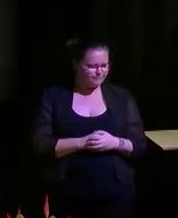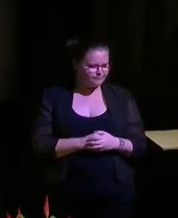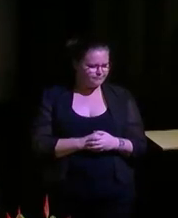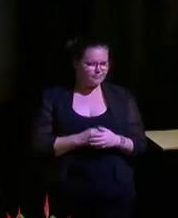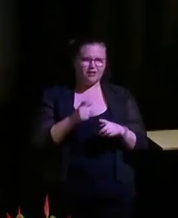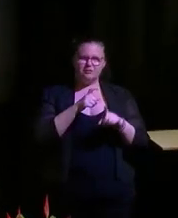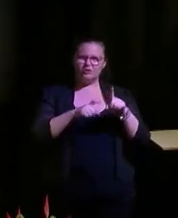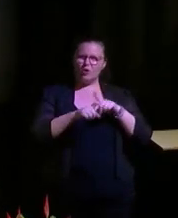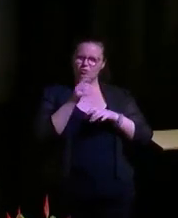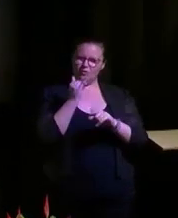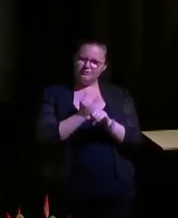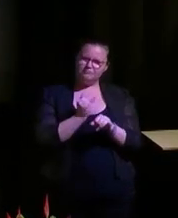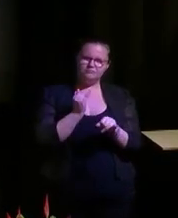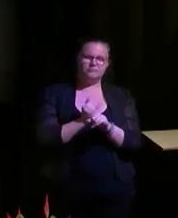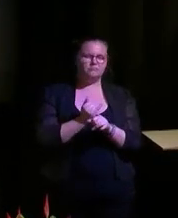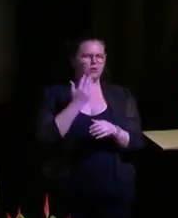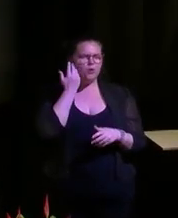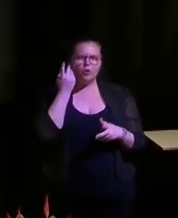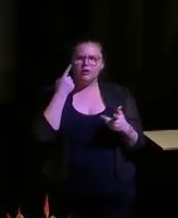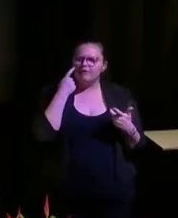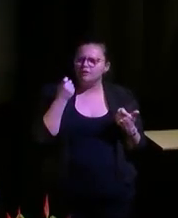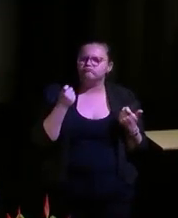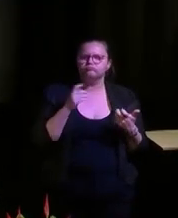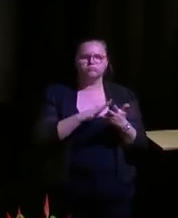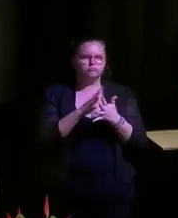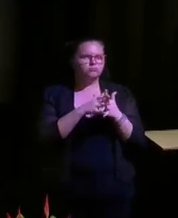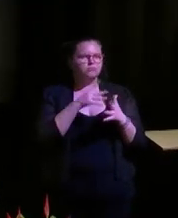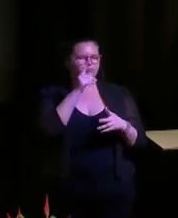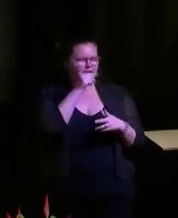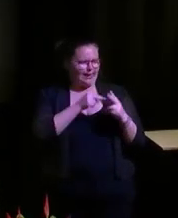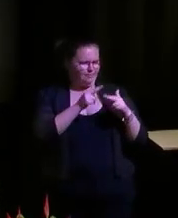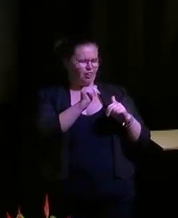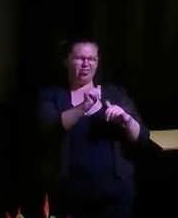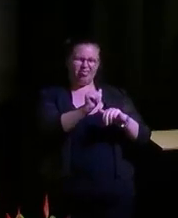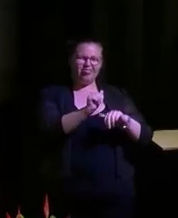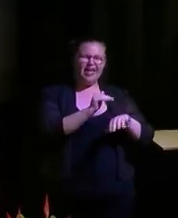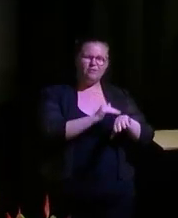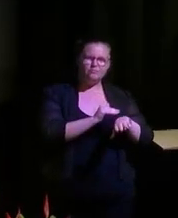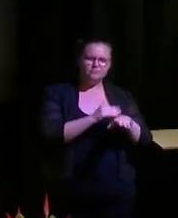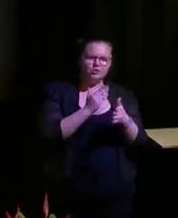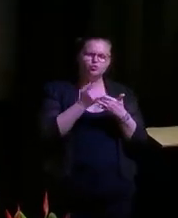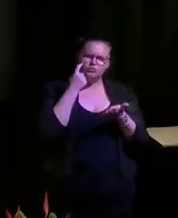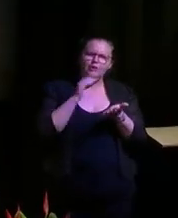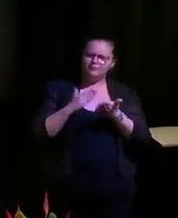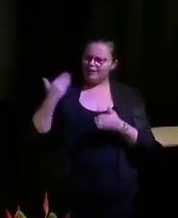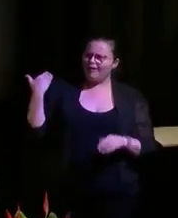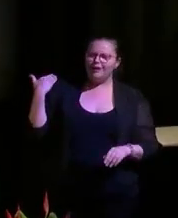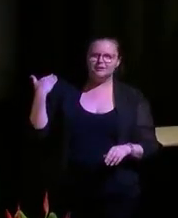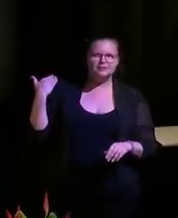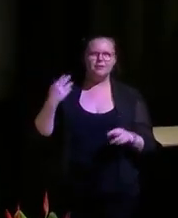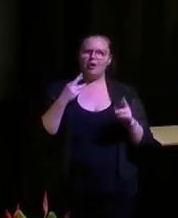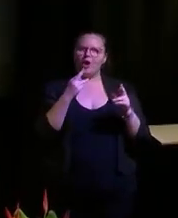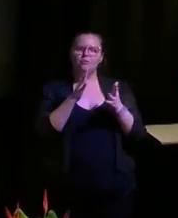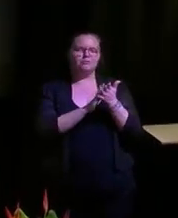always seeking to provide opportunities to build on these moments, acknowledging the past and embracing a more inclusive future